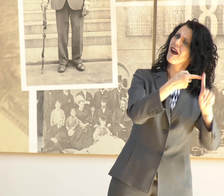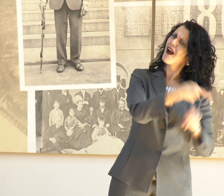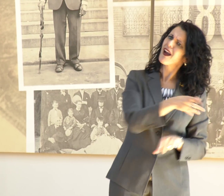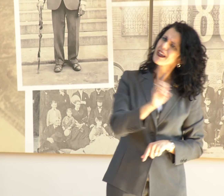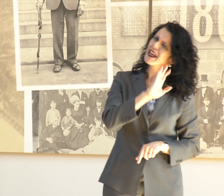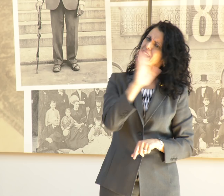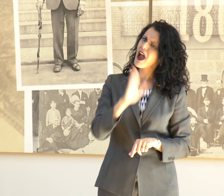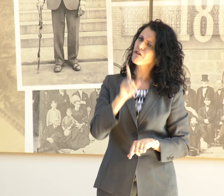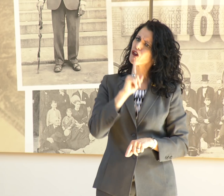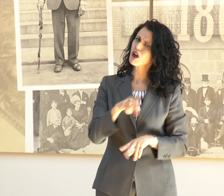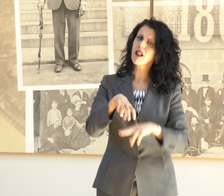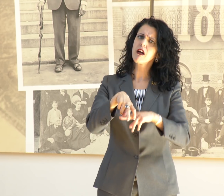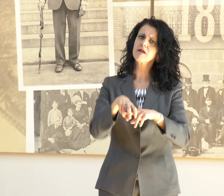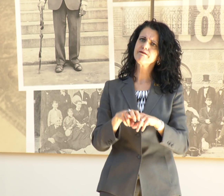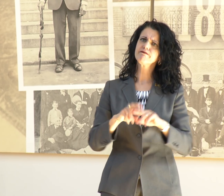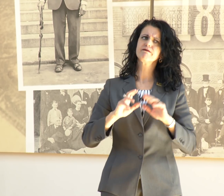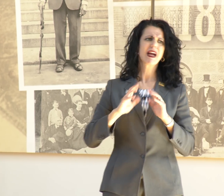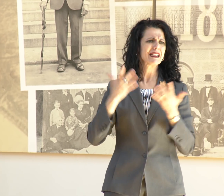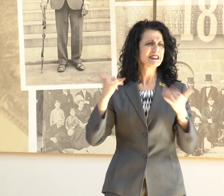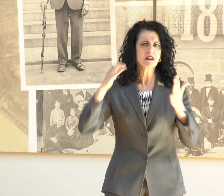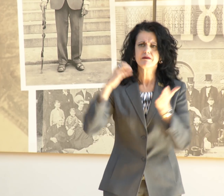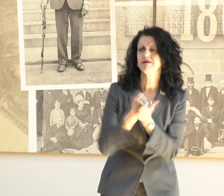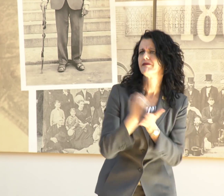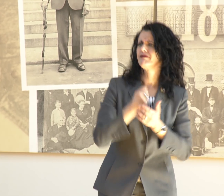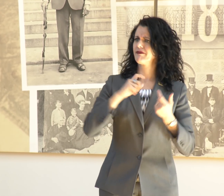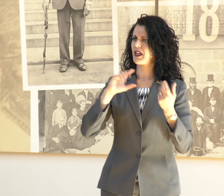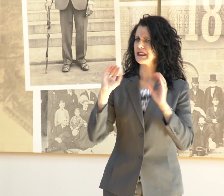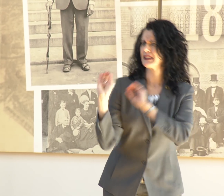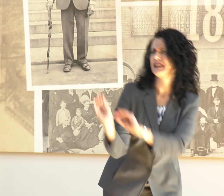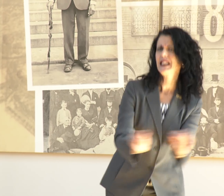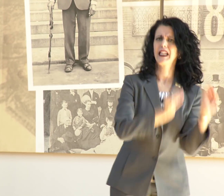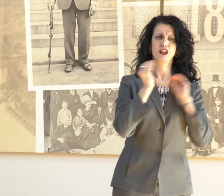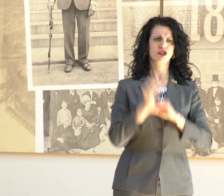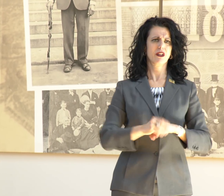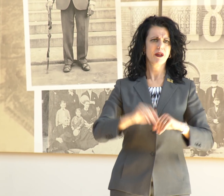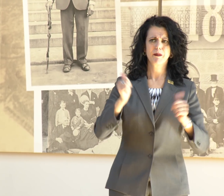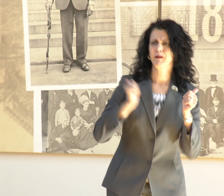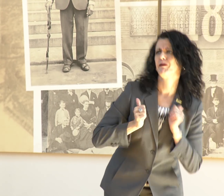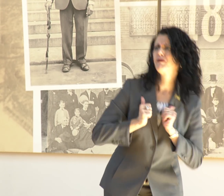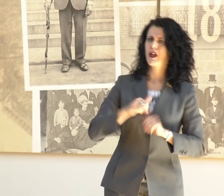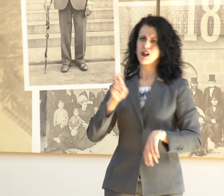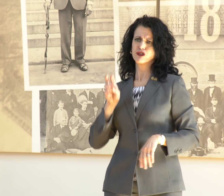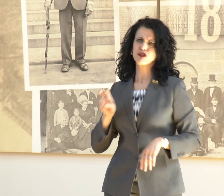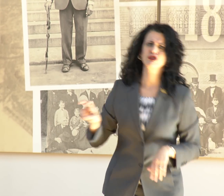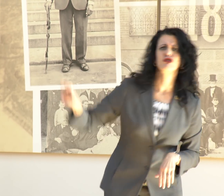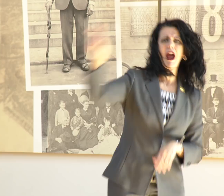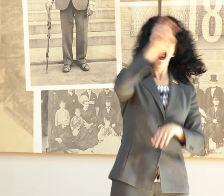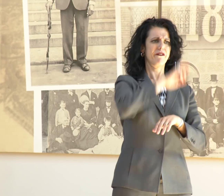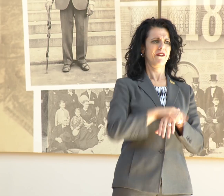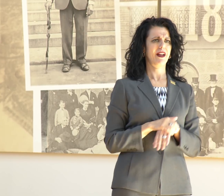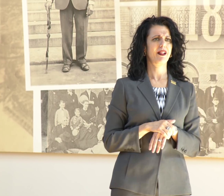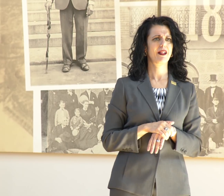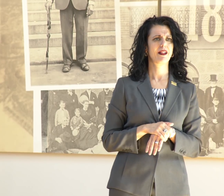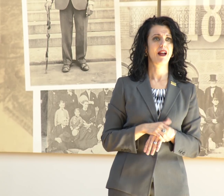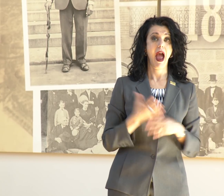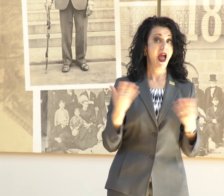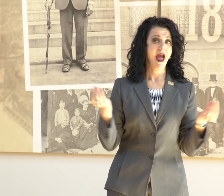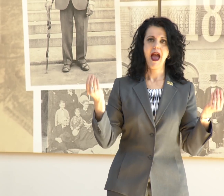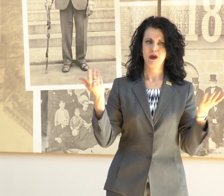Back when I lived in California, he never took a back seat. He was always teaching, performing,